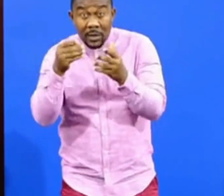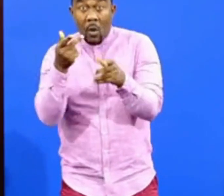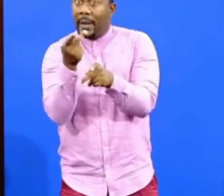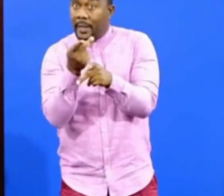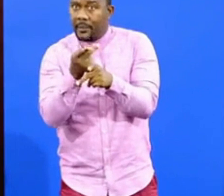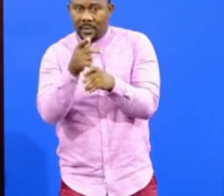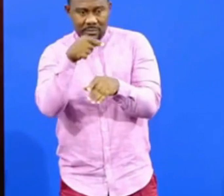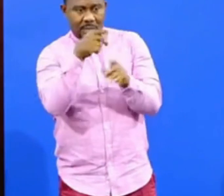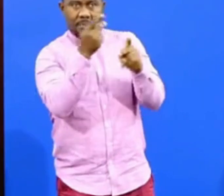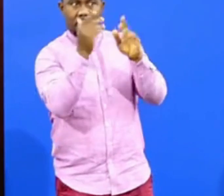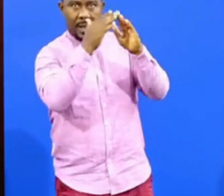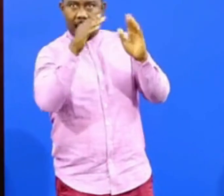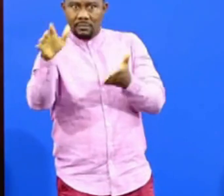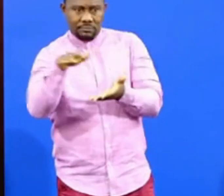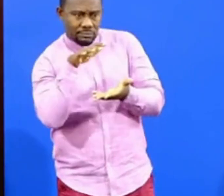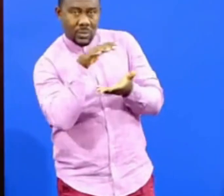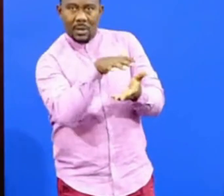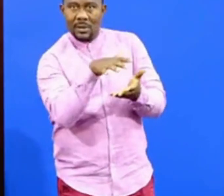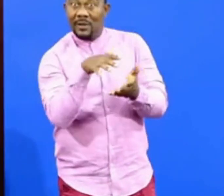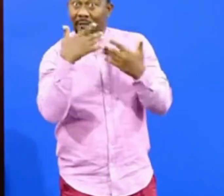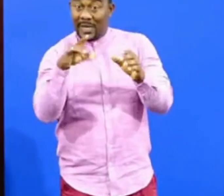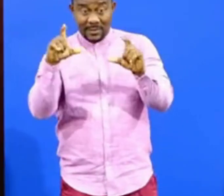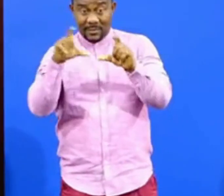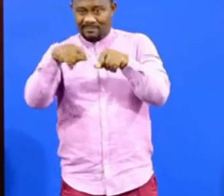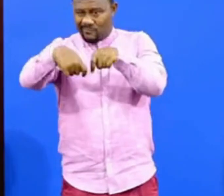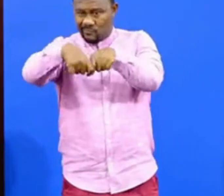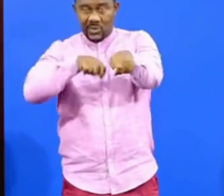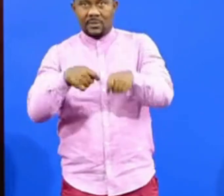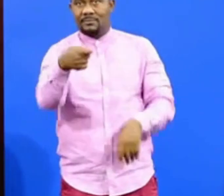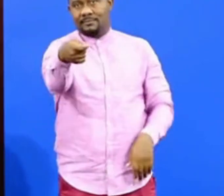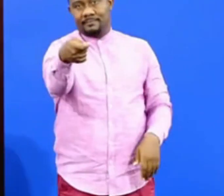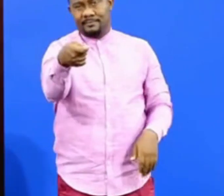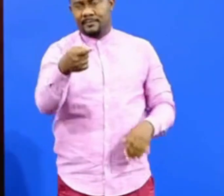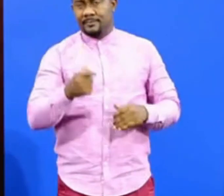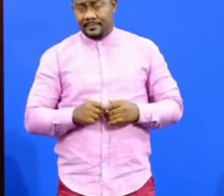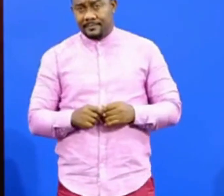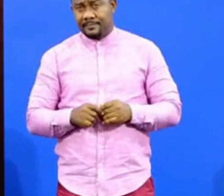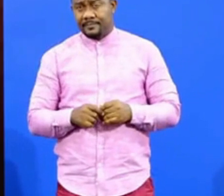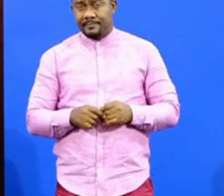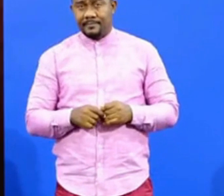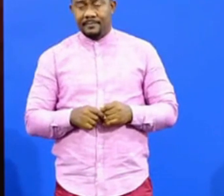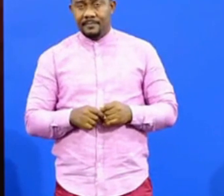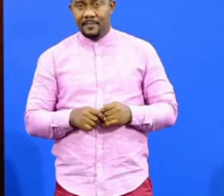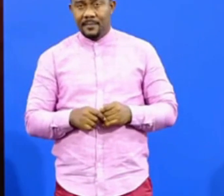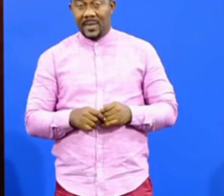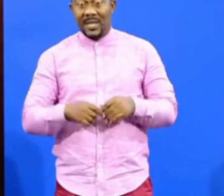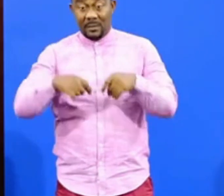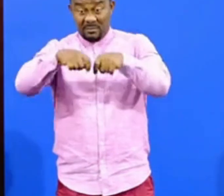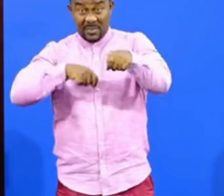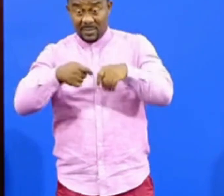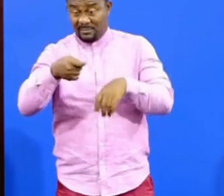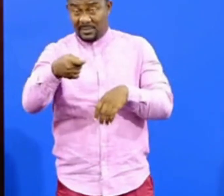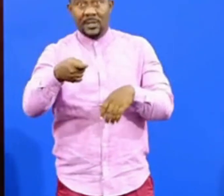a warehouse receipt. That's like title of the commodity. The warehouse system, or the warehouse receipt system